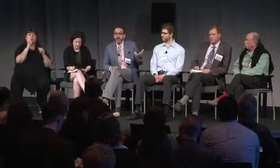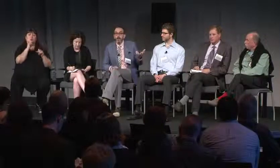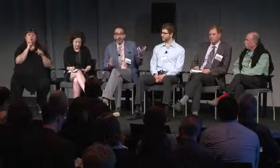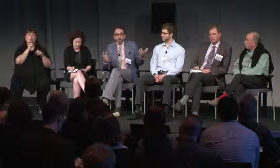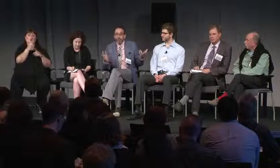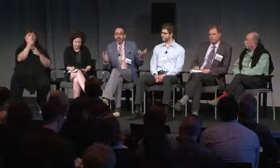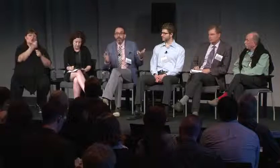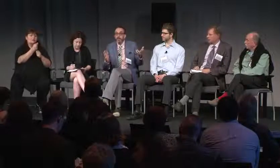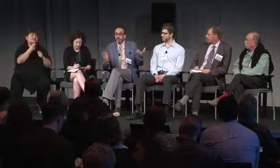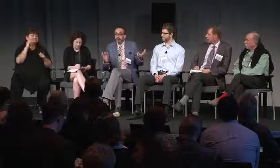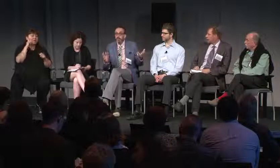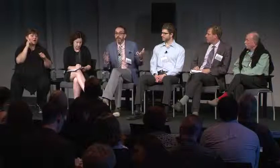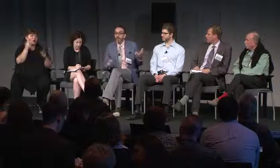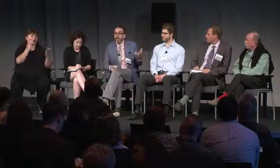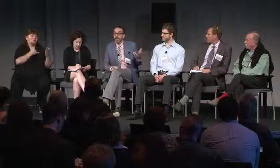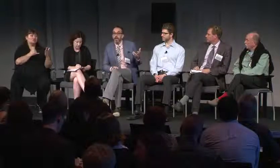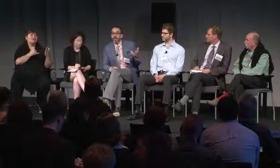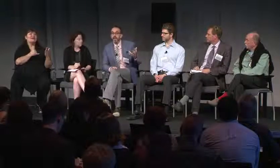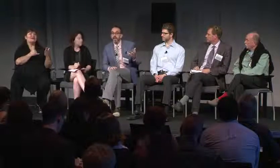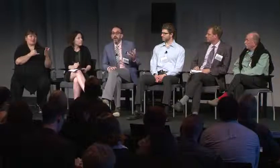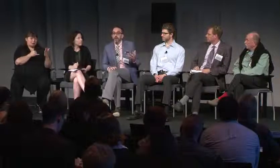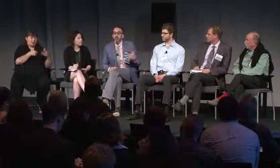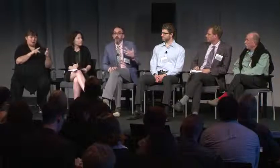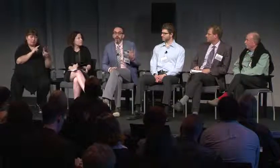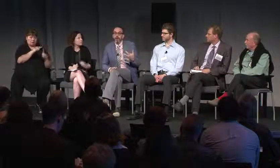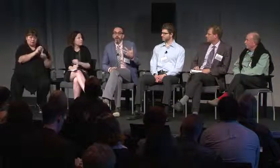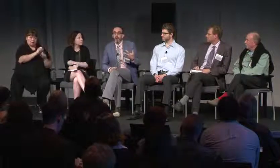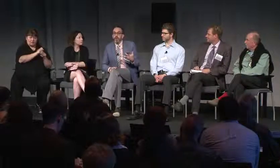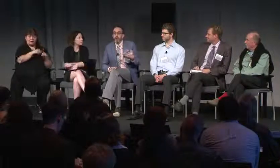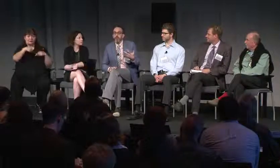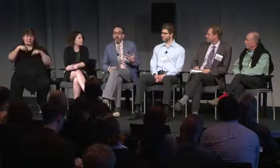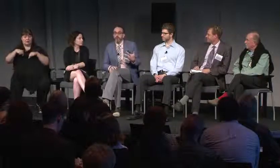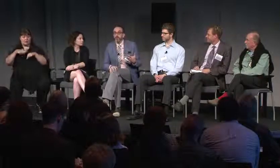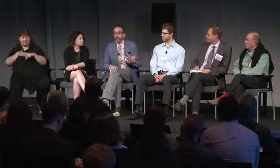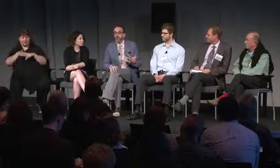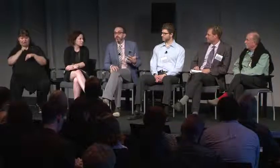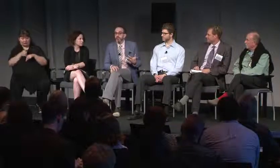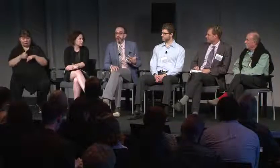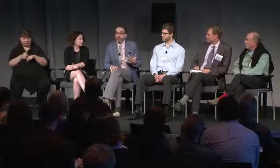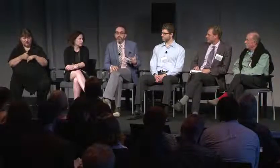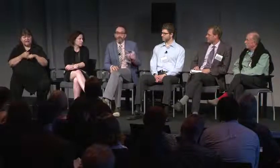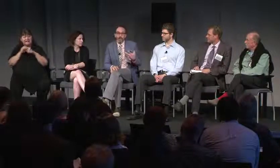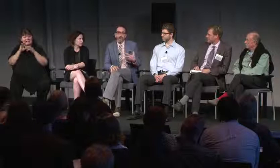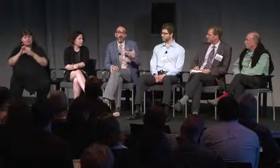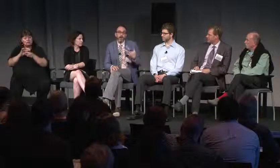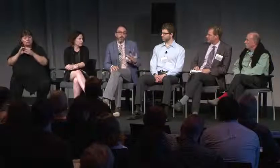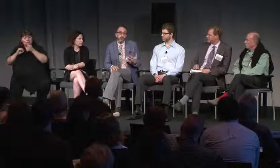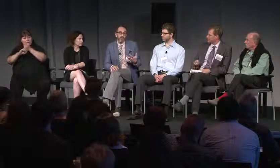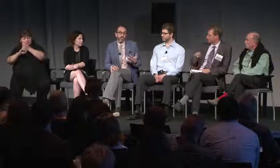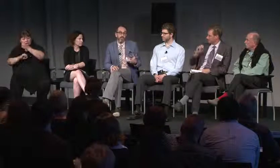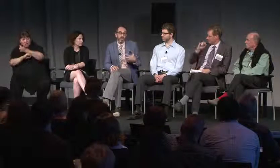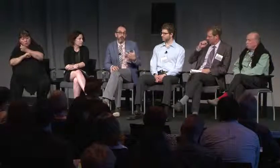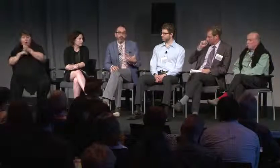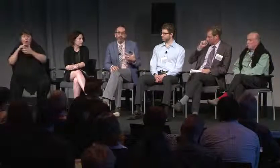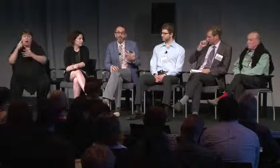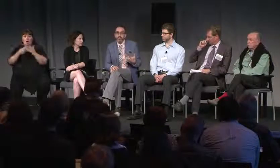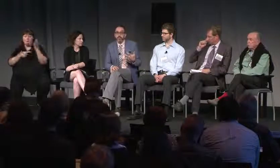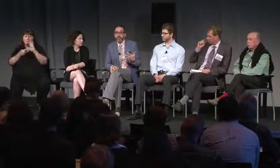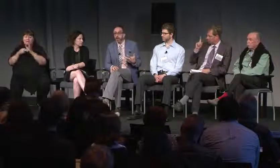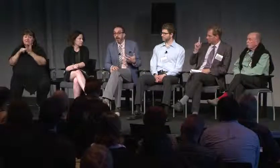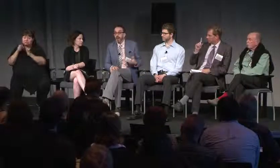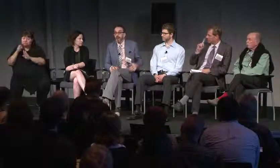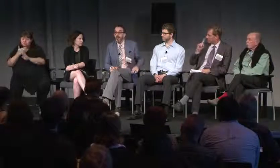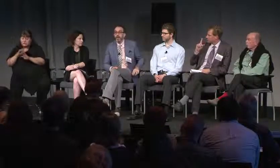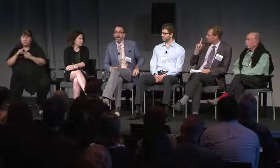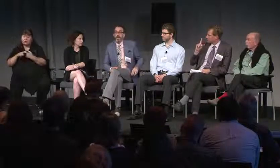And where I teach, that's not so much the case. We are very beholden to certain institutional questions about what constitutes music and what constitutes